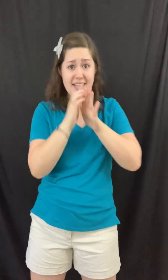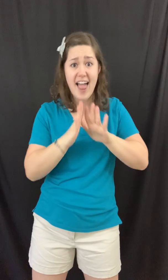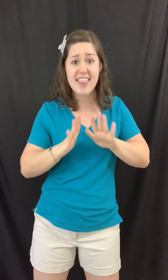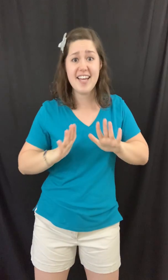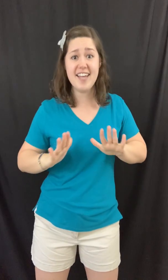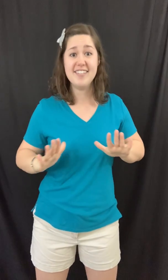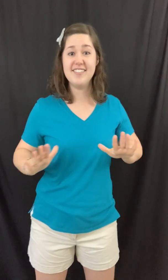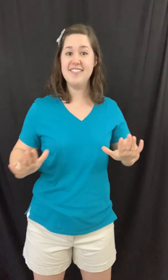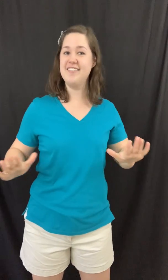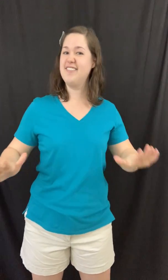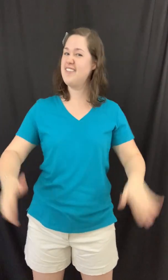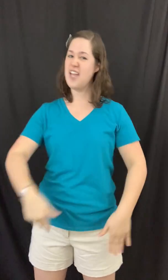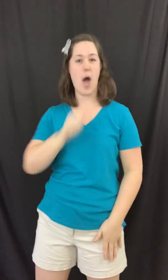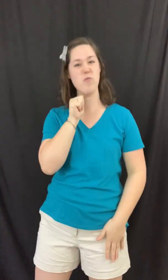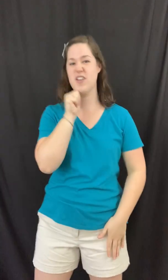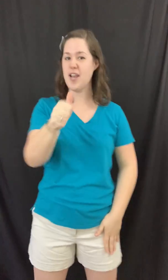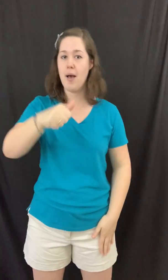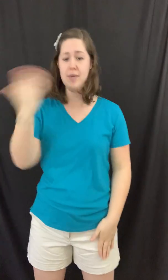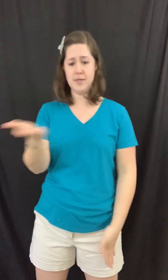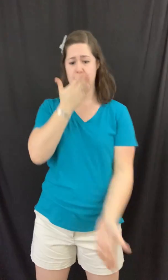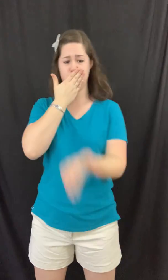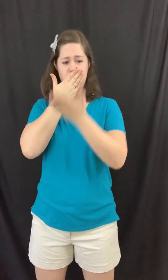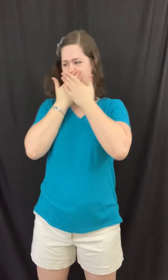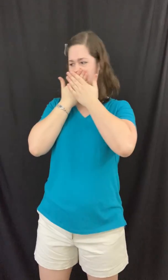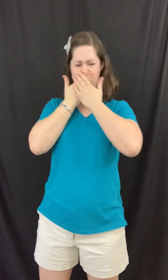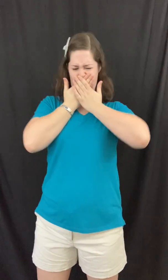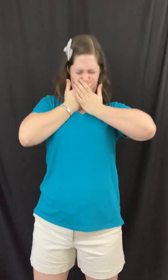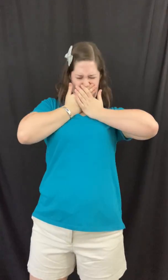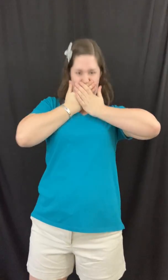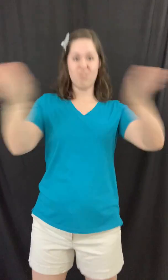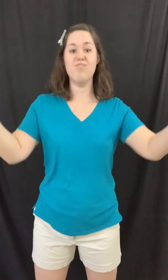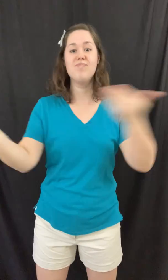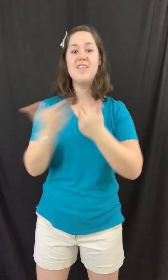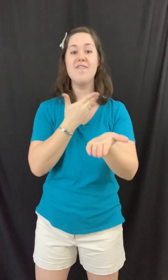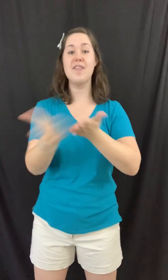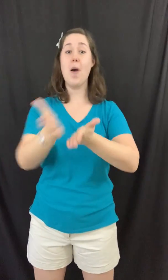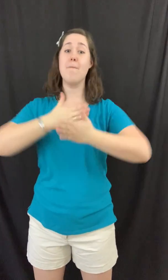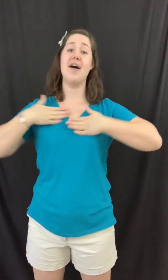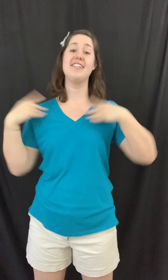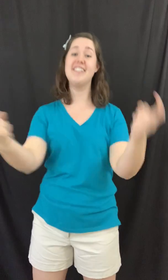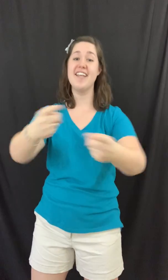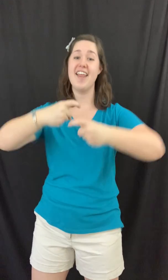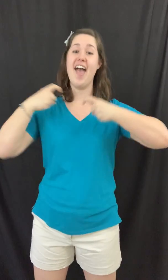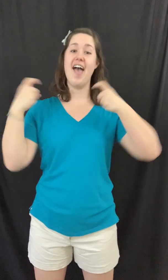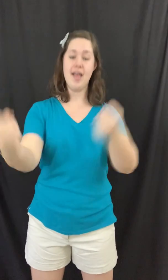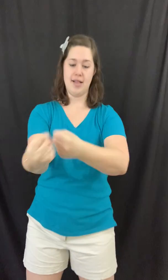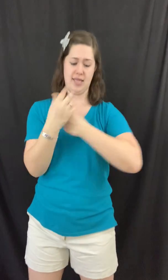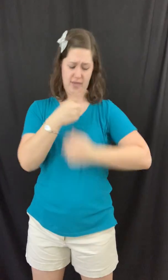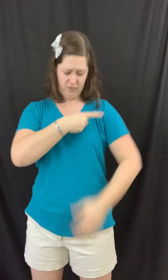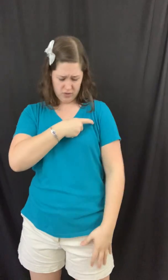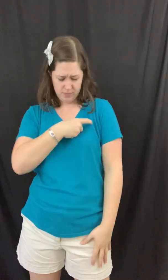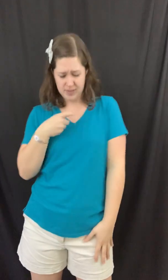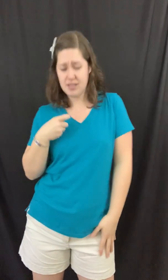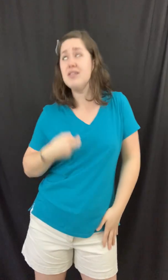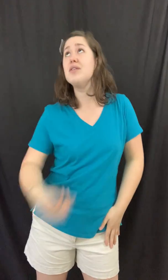silent I will not be silent Even though I didn't cry, let's dream sick